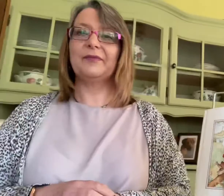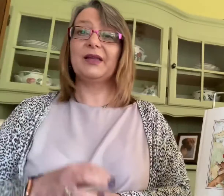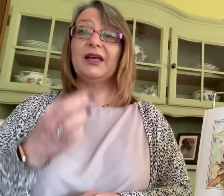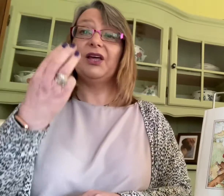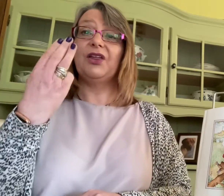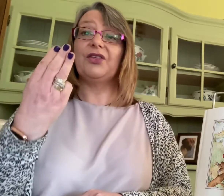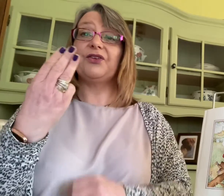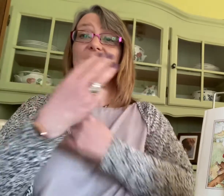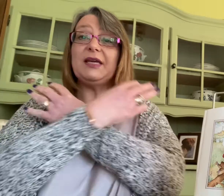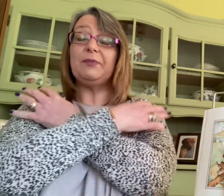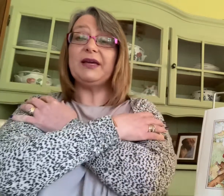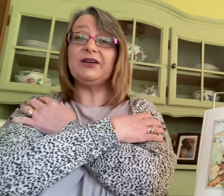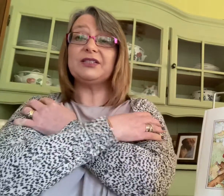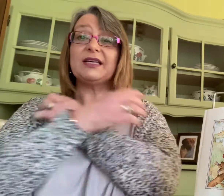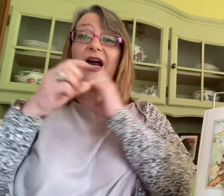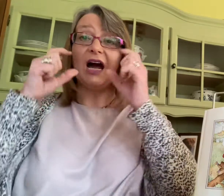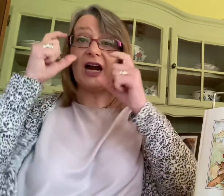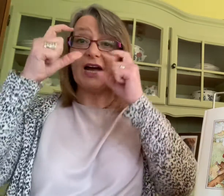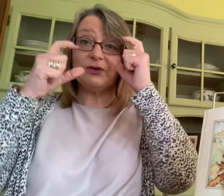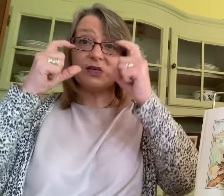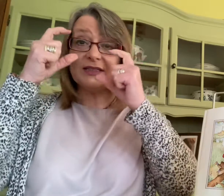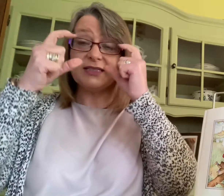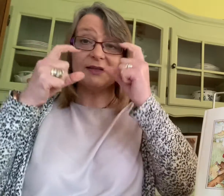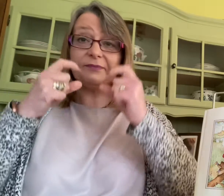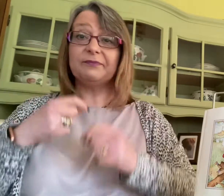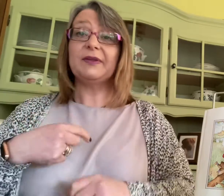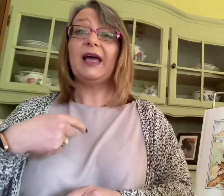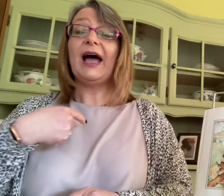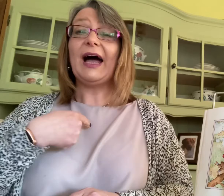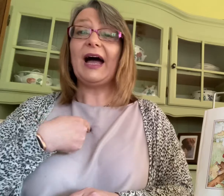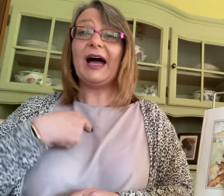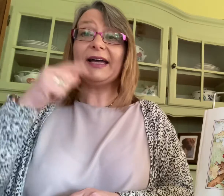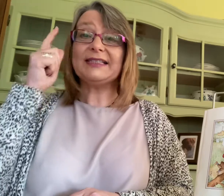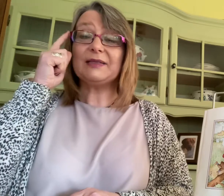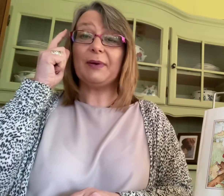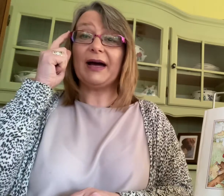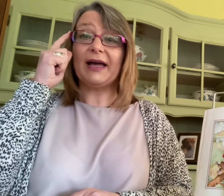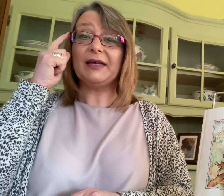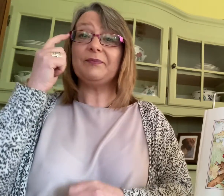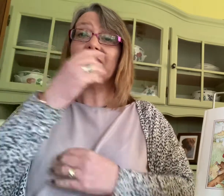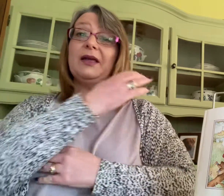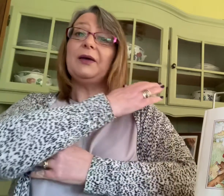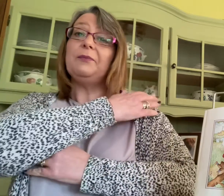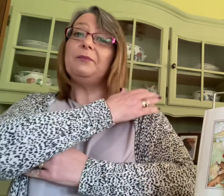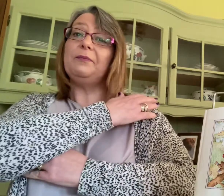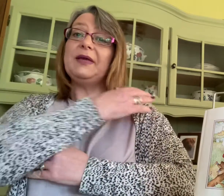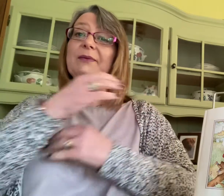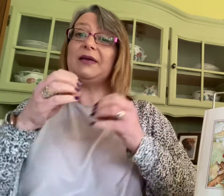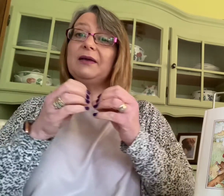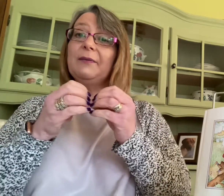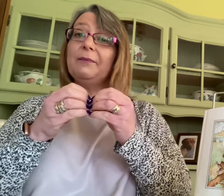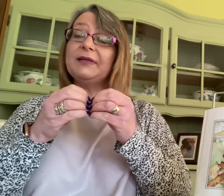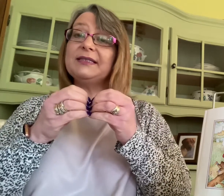Three bears are out hunting. I spy Baby Bunting.